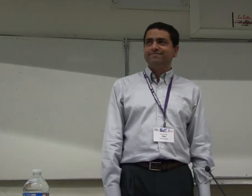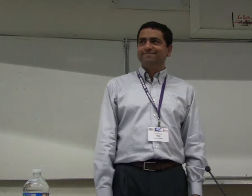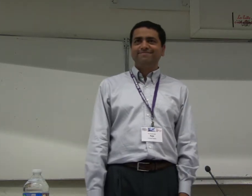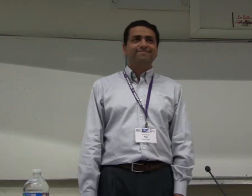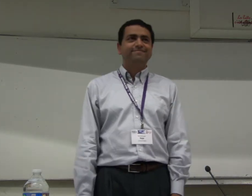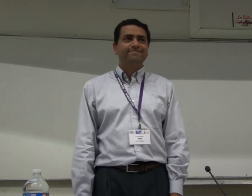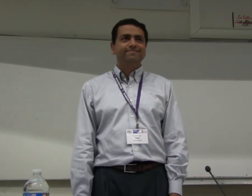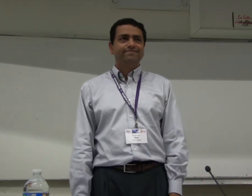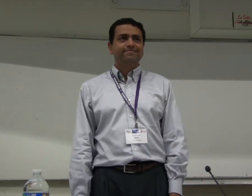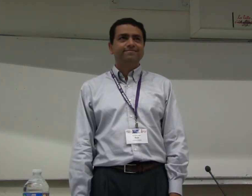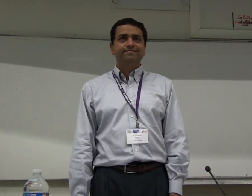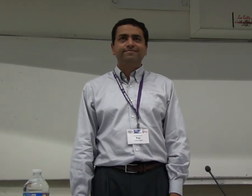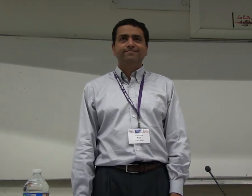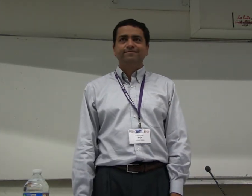Okay, thank you very much.